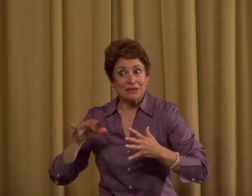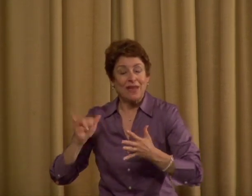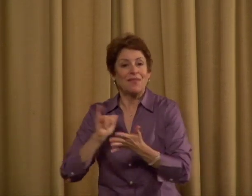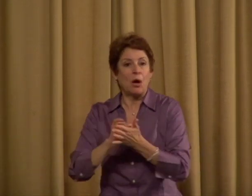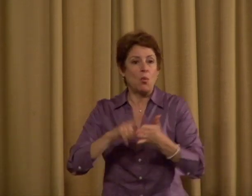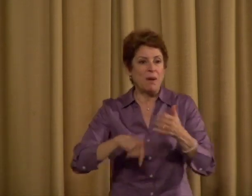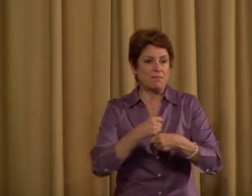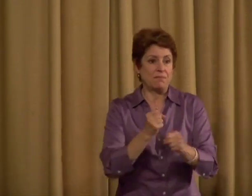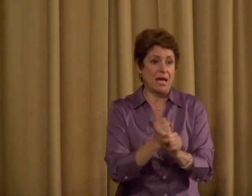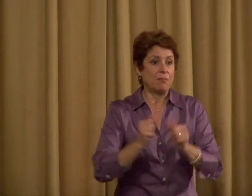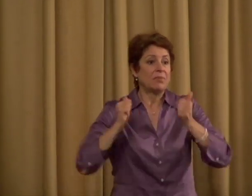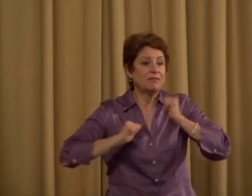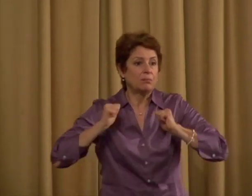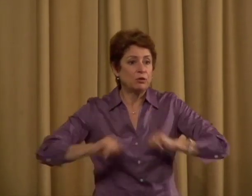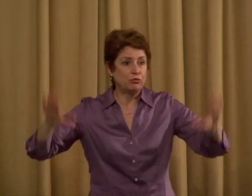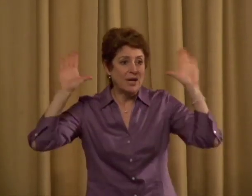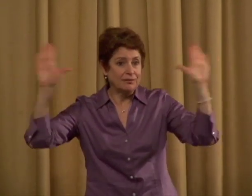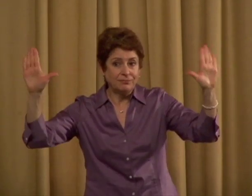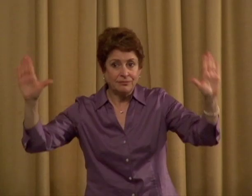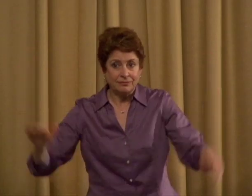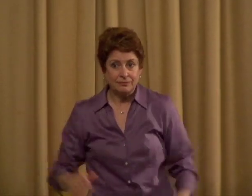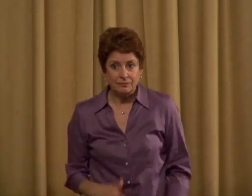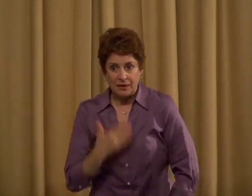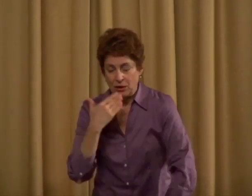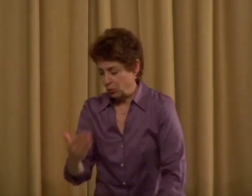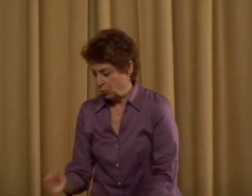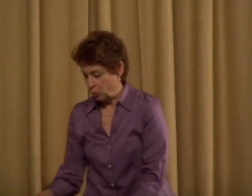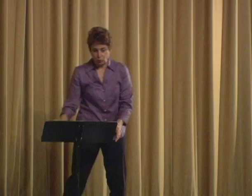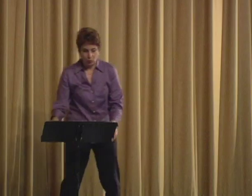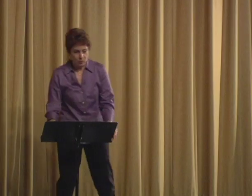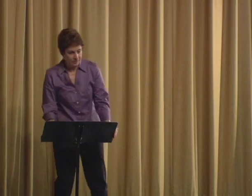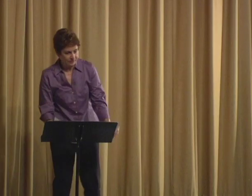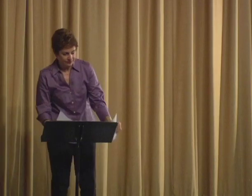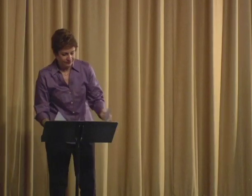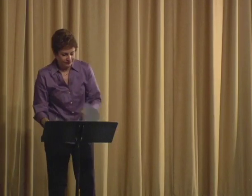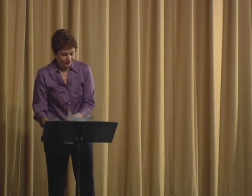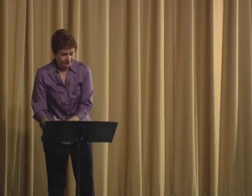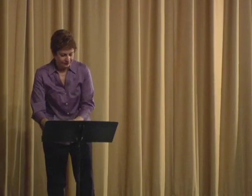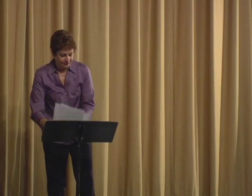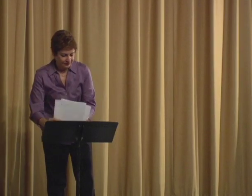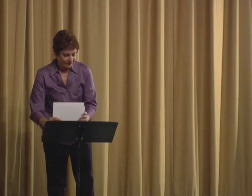So that's what actually makes a performance great.